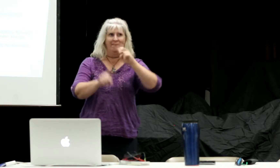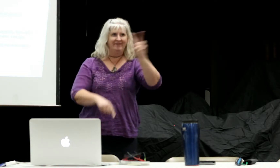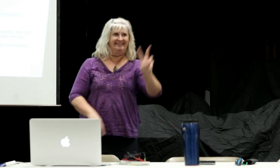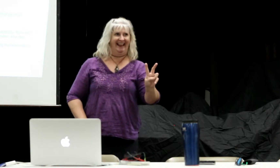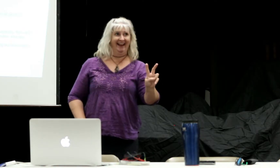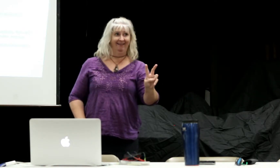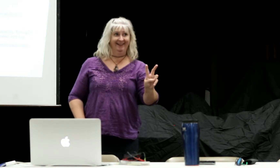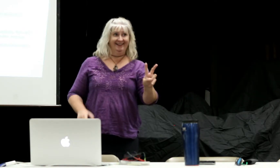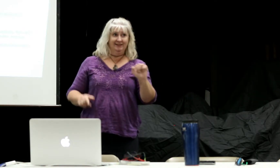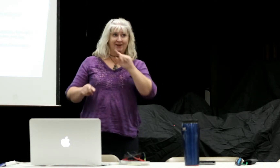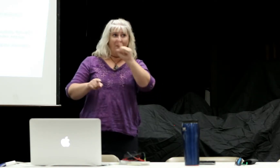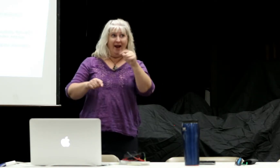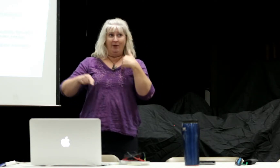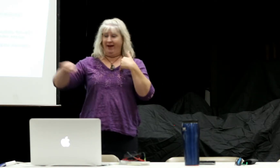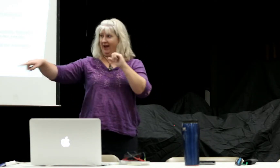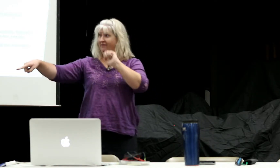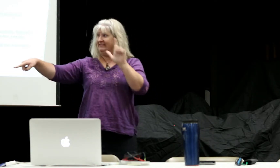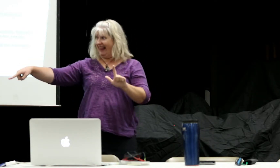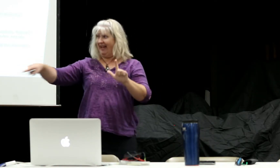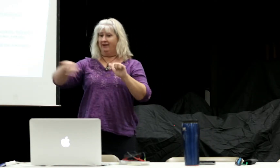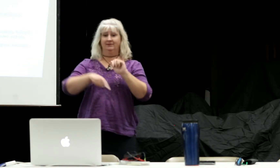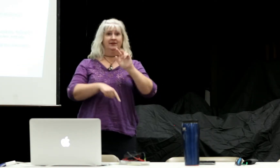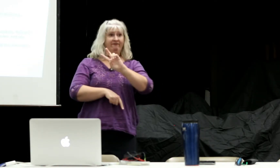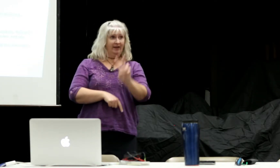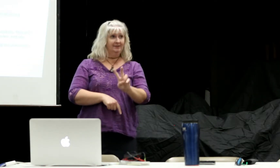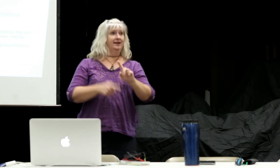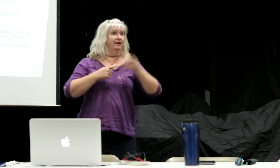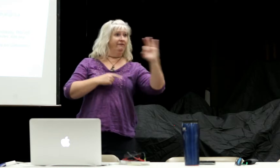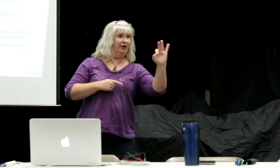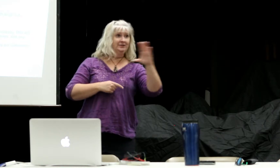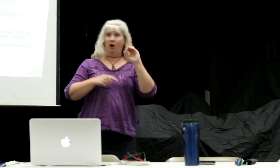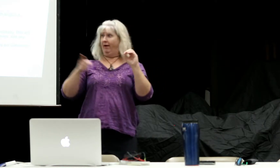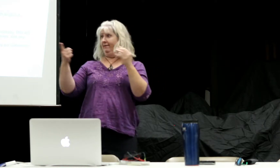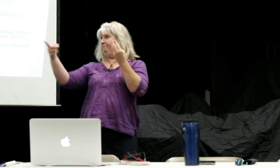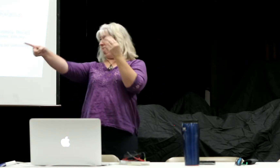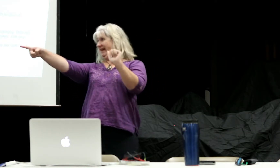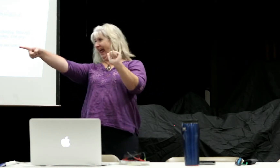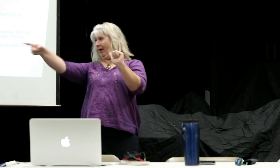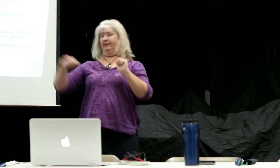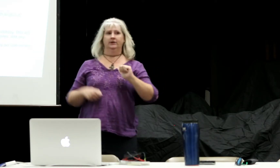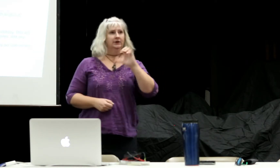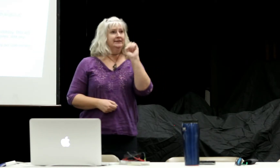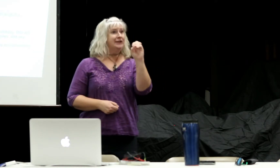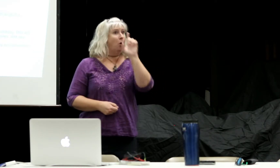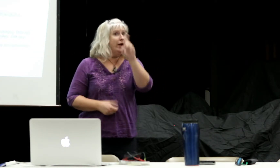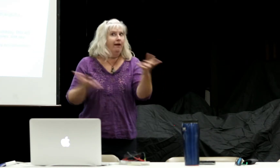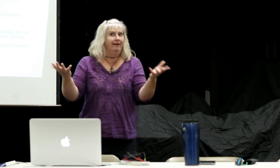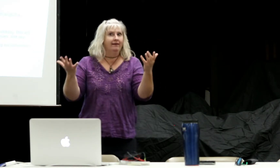representing each location or each of our outreach offices. So we have Salinas, Merced, Madera, Merced.